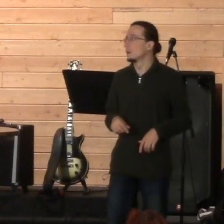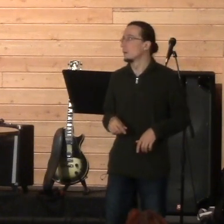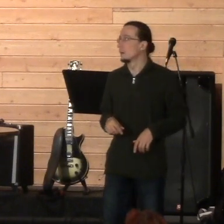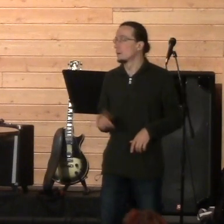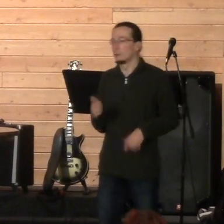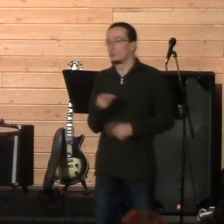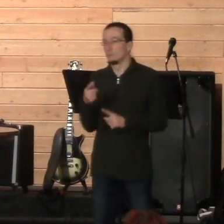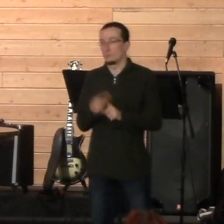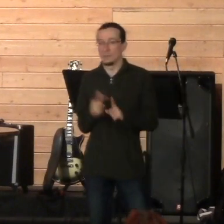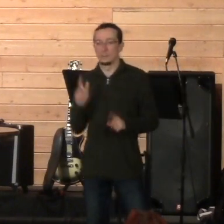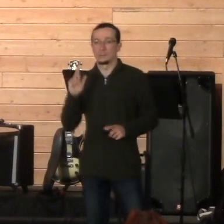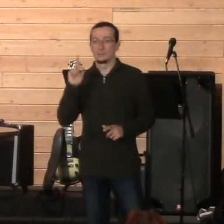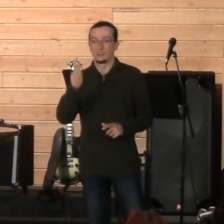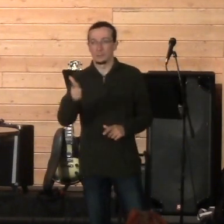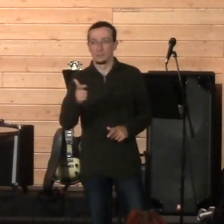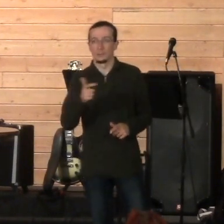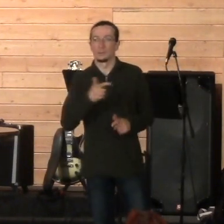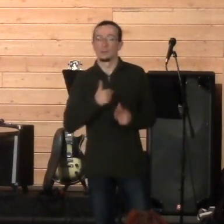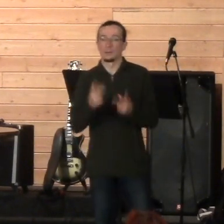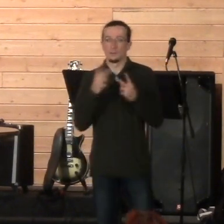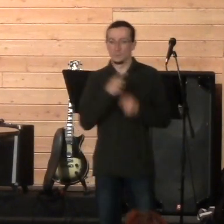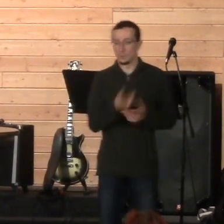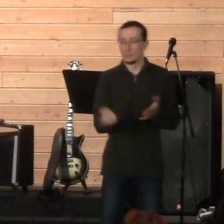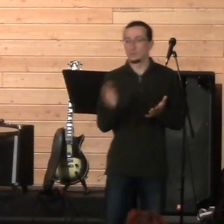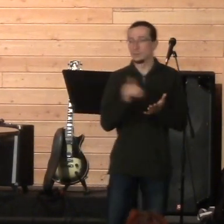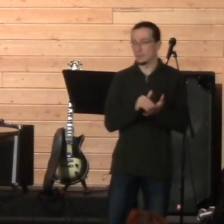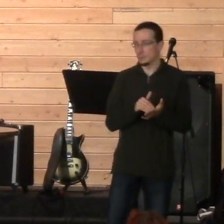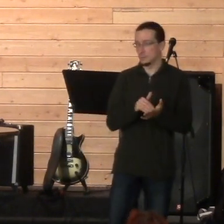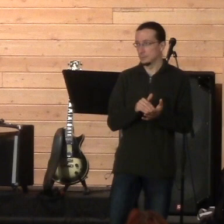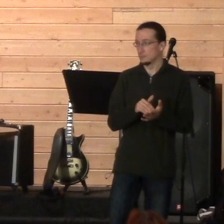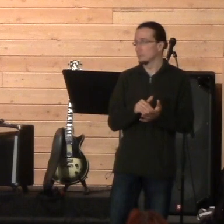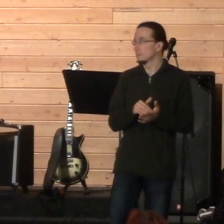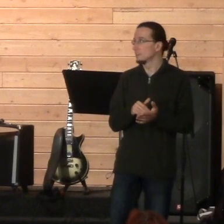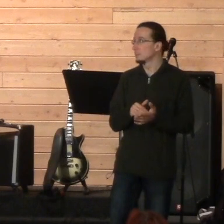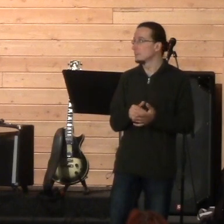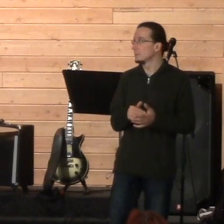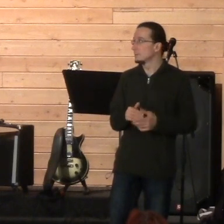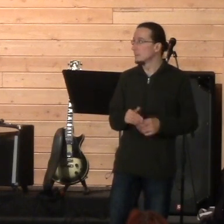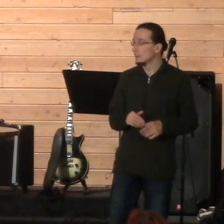A couple months later, I visit her again.